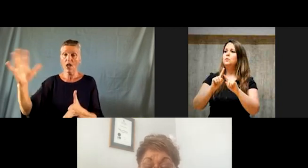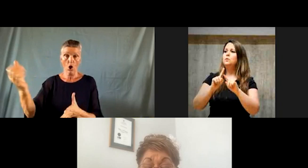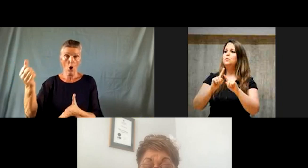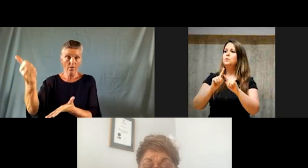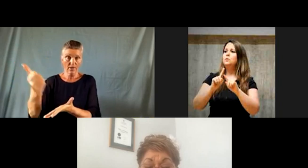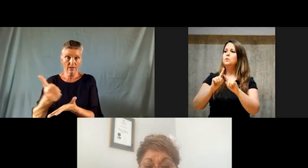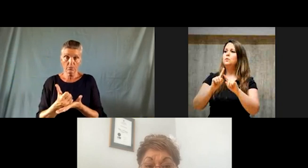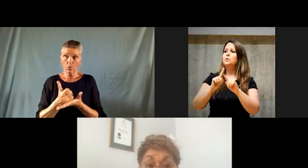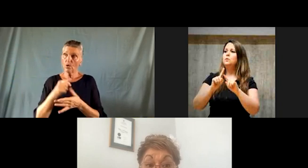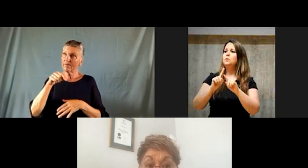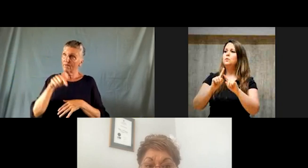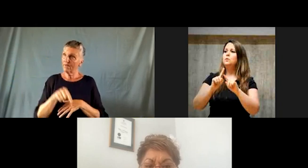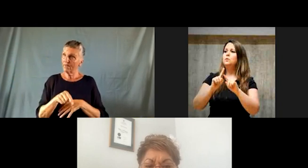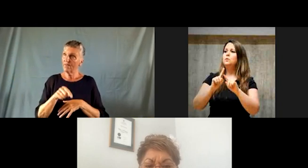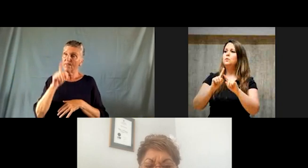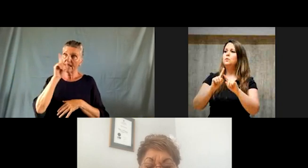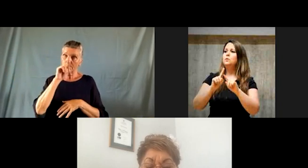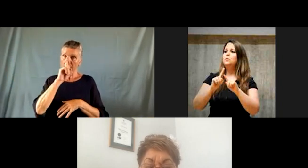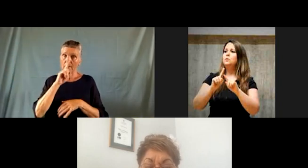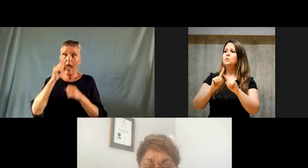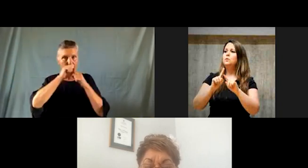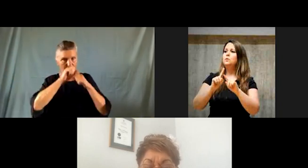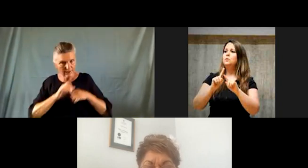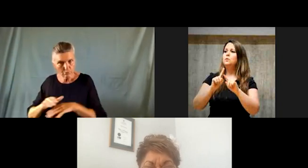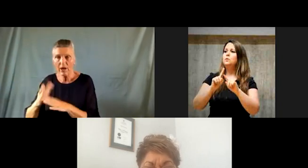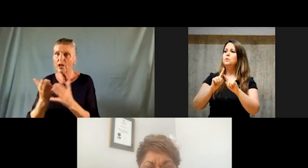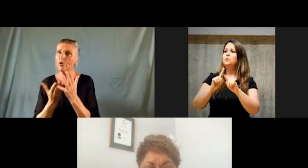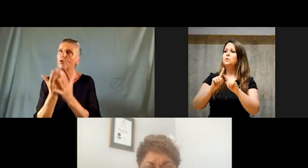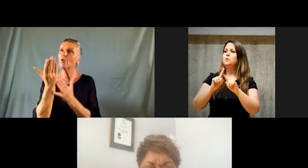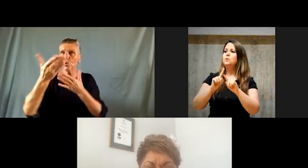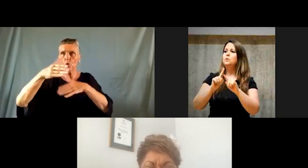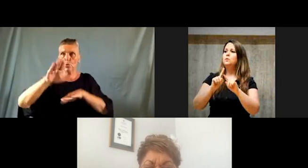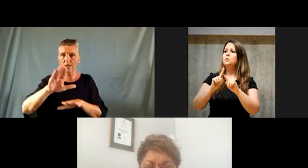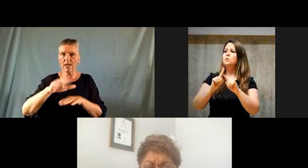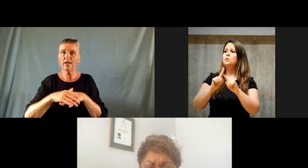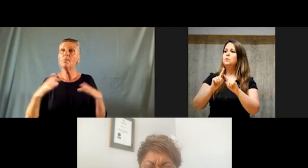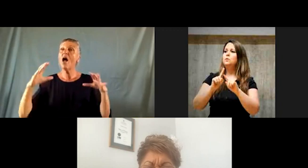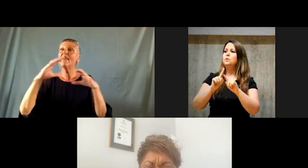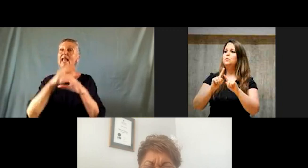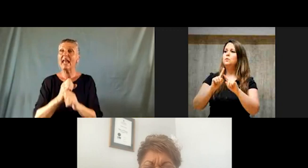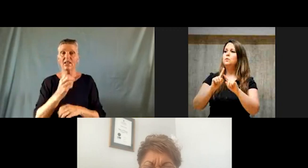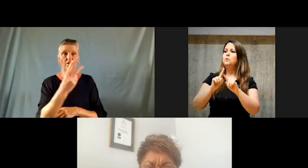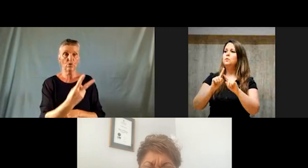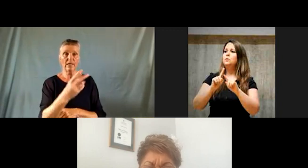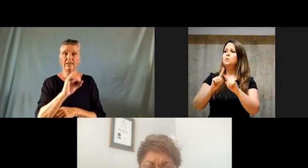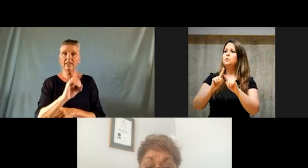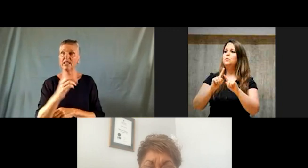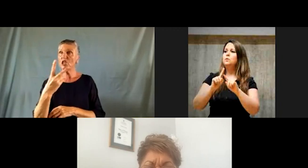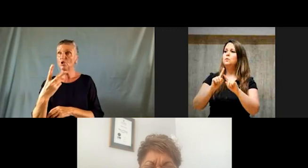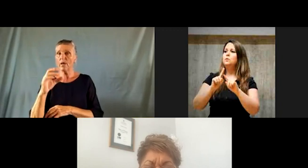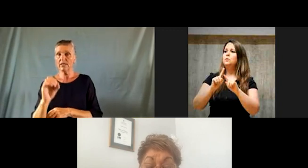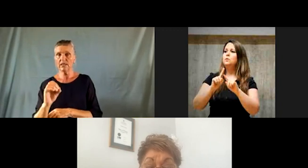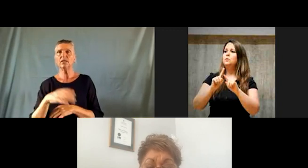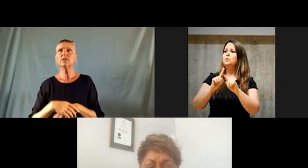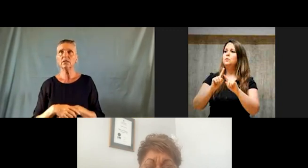this kaupapa spread quickly throughout Aotearoa, New Zealand, and by the end of 2020, we